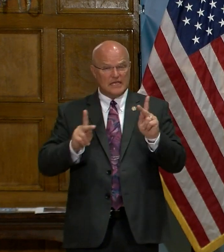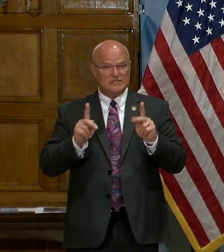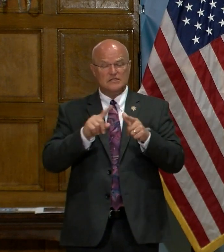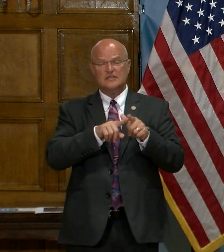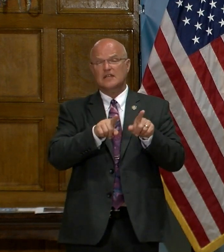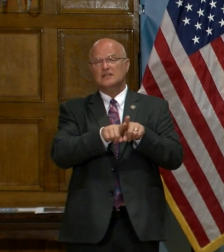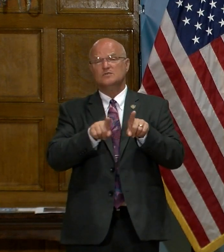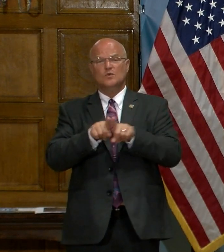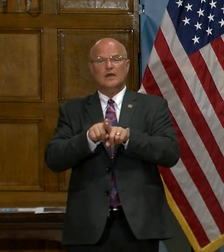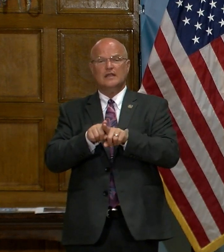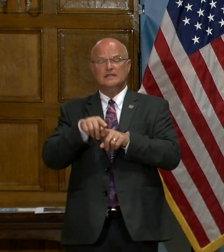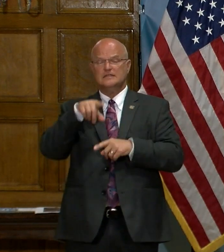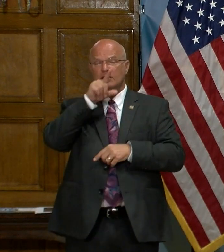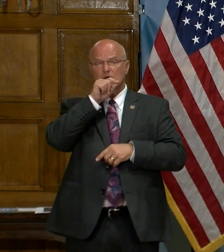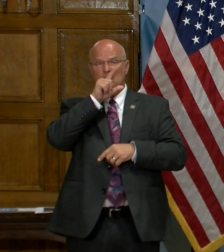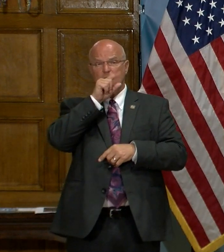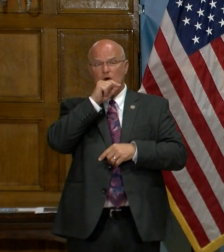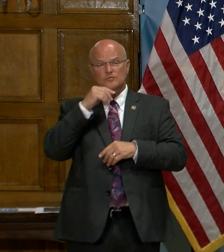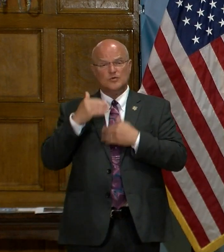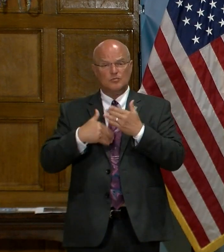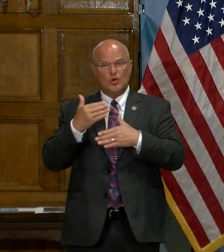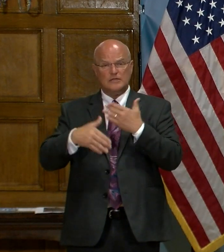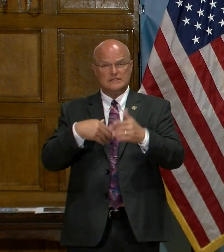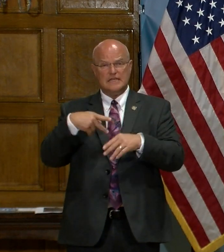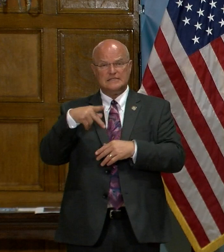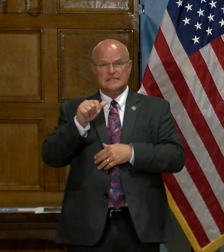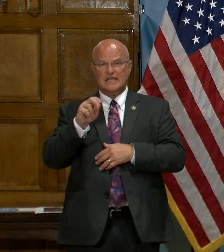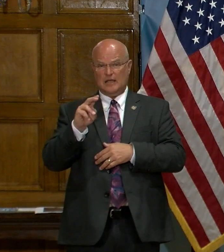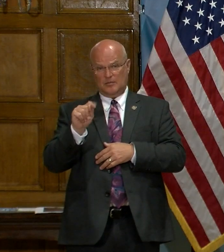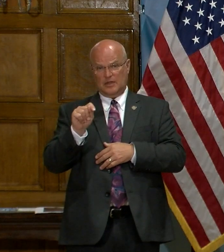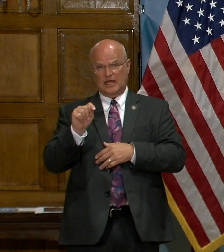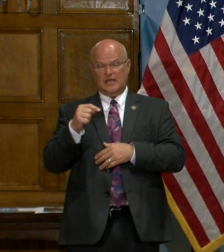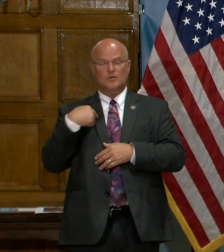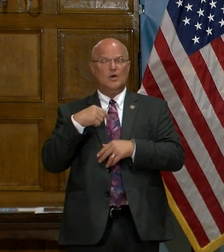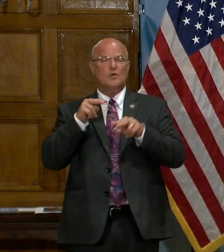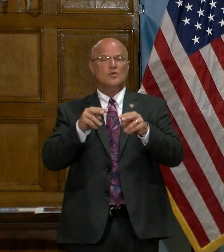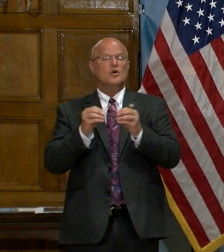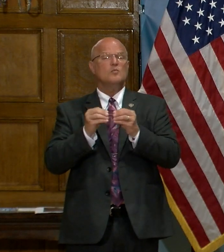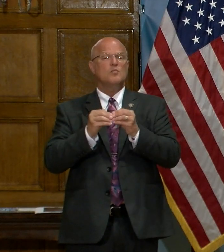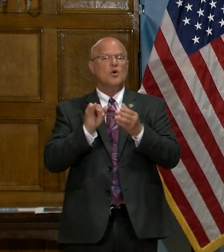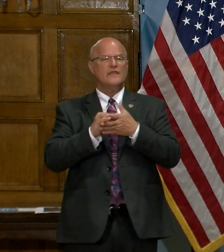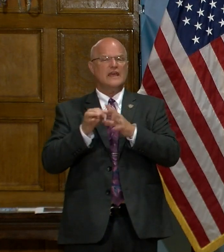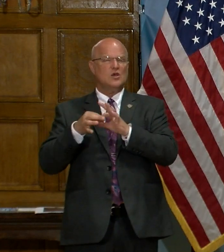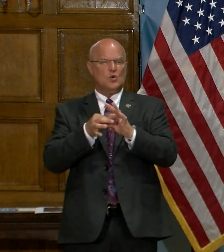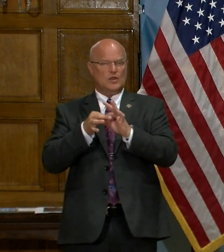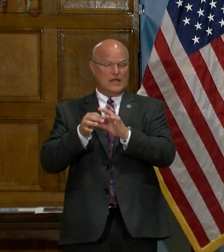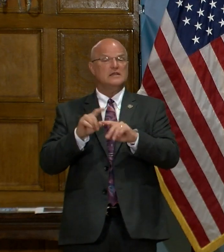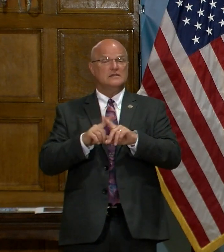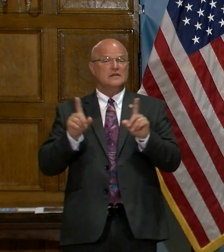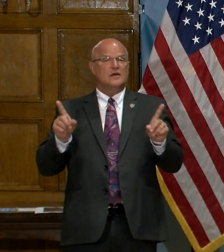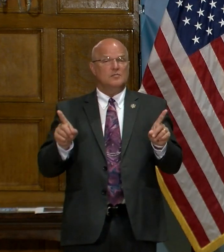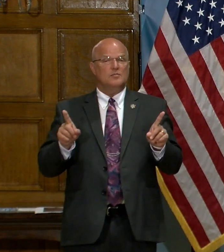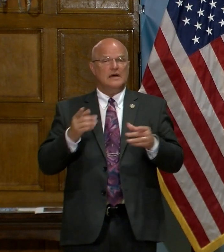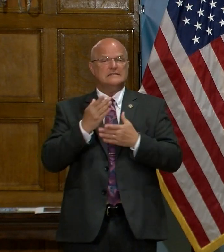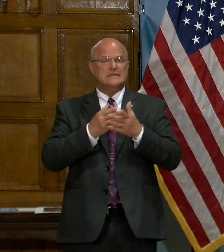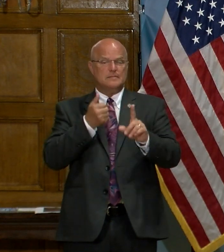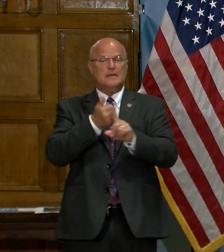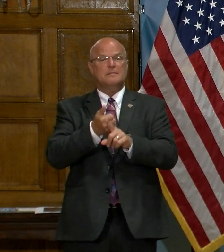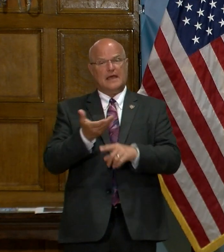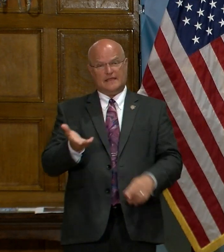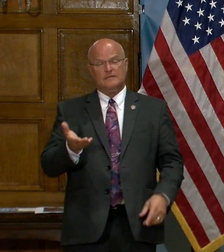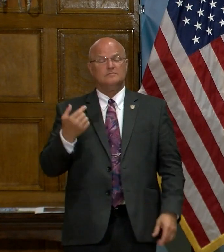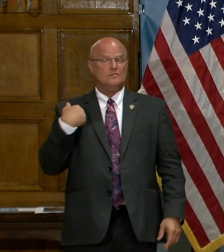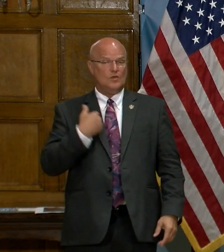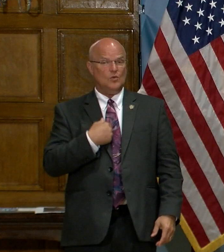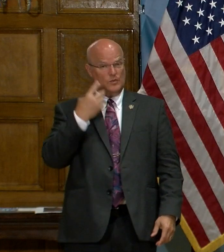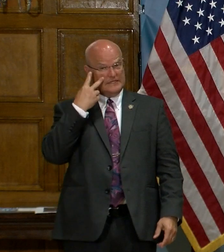as poultry processing, we want to look further at that correlation, but there is some impact there.